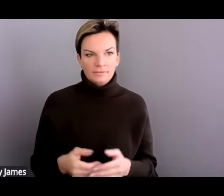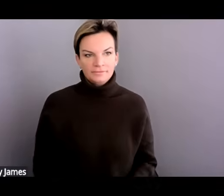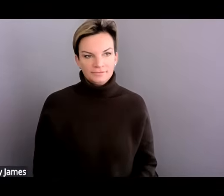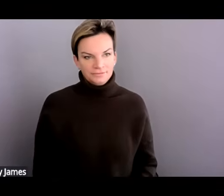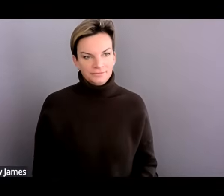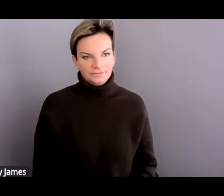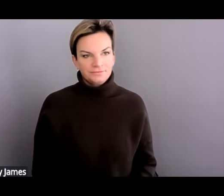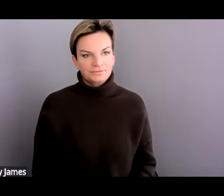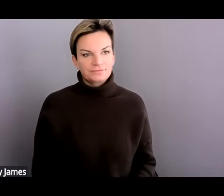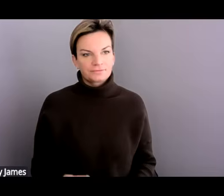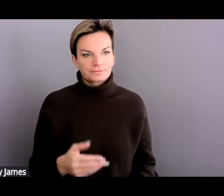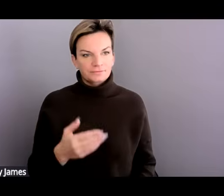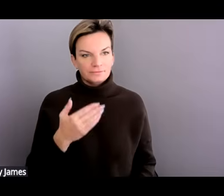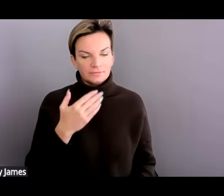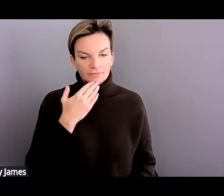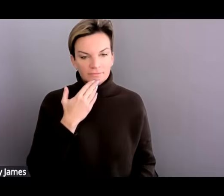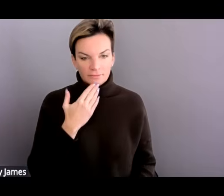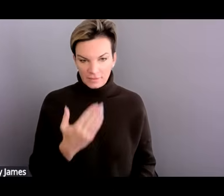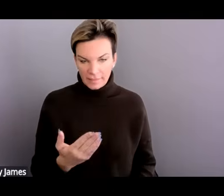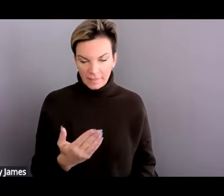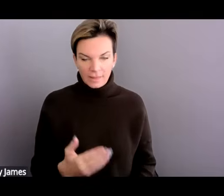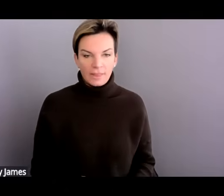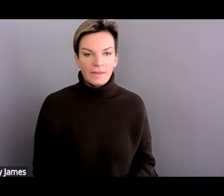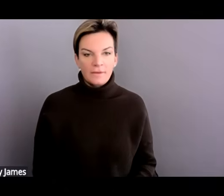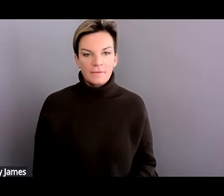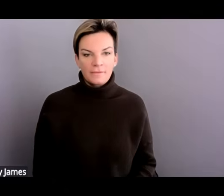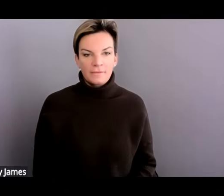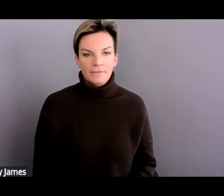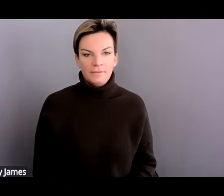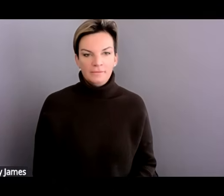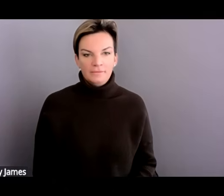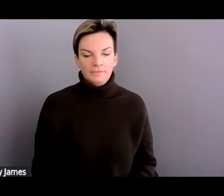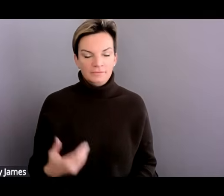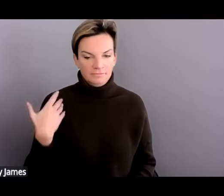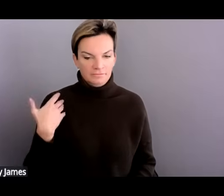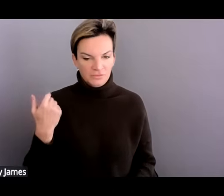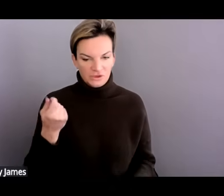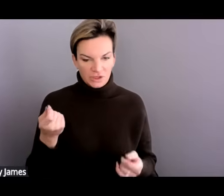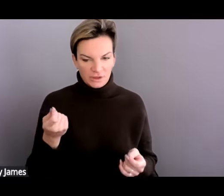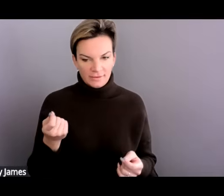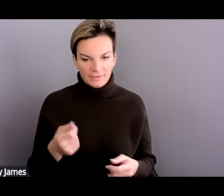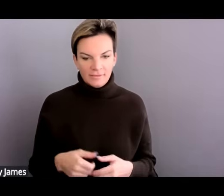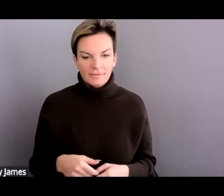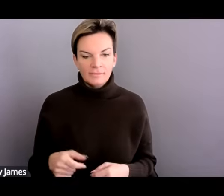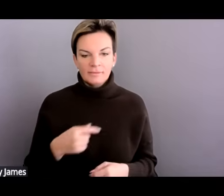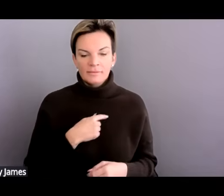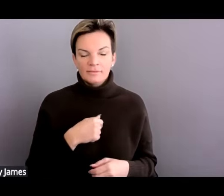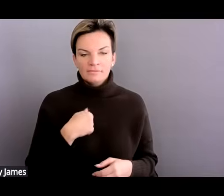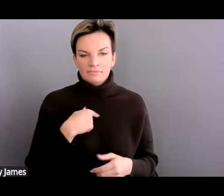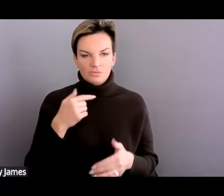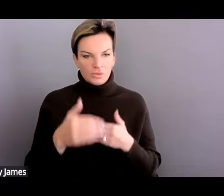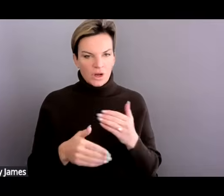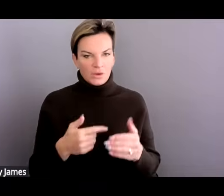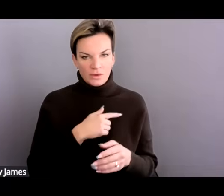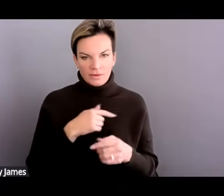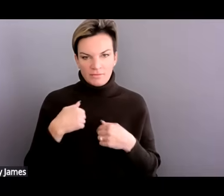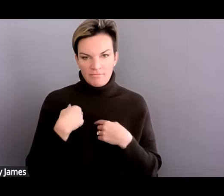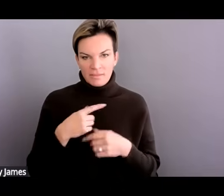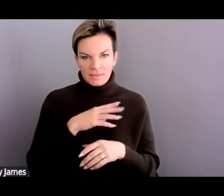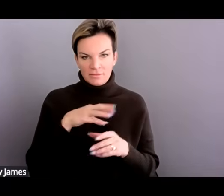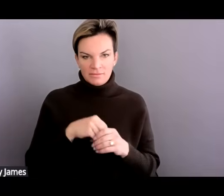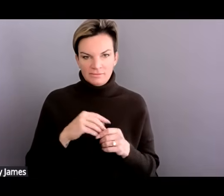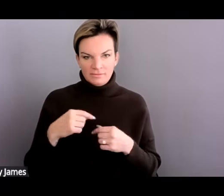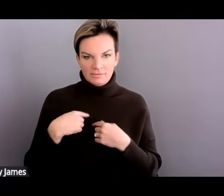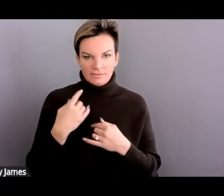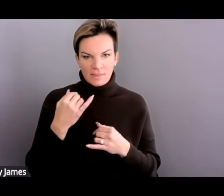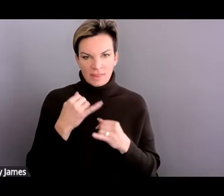Thanks, Chair Housekamp. So this is a process that we've been engaged in since the last election cycle,